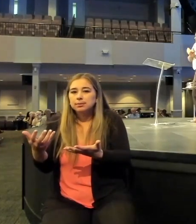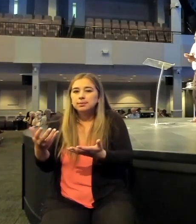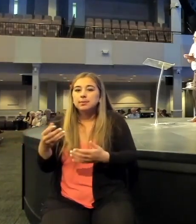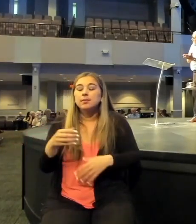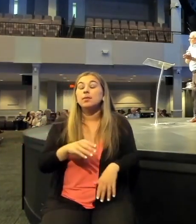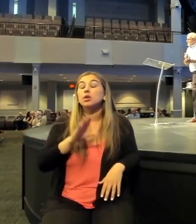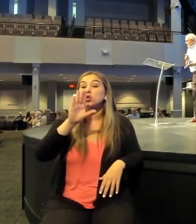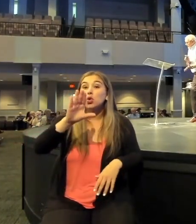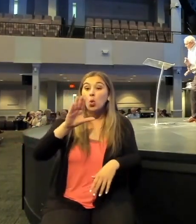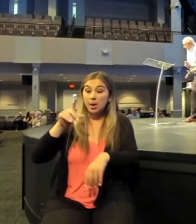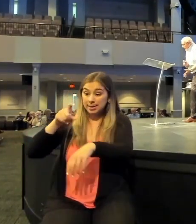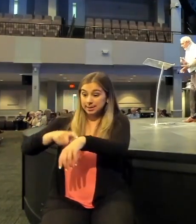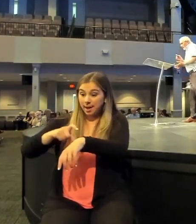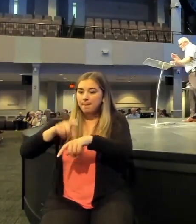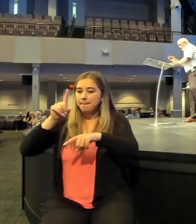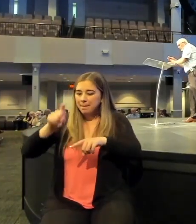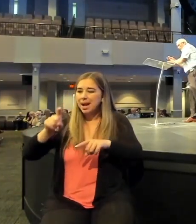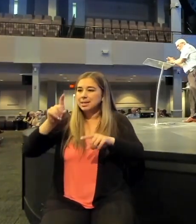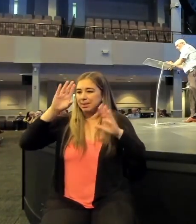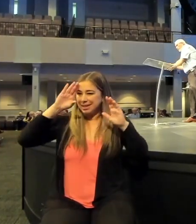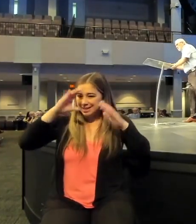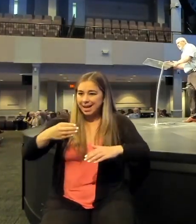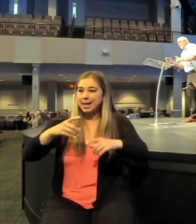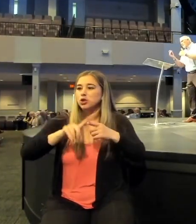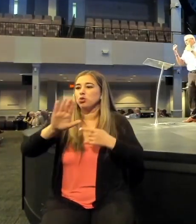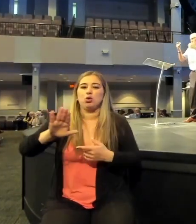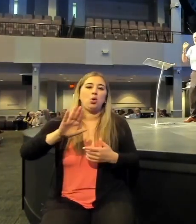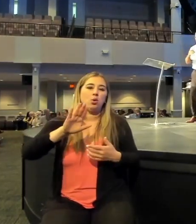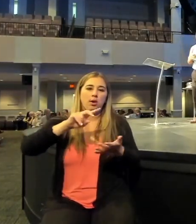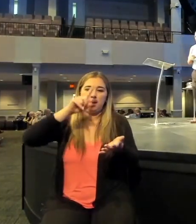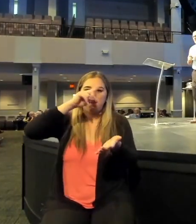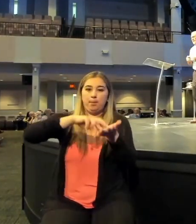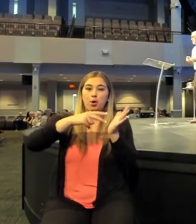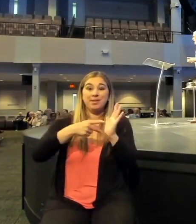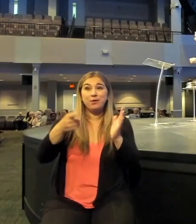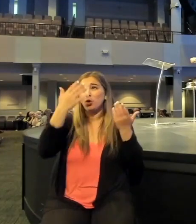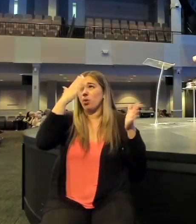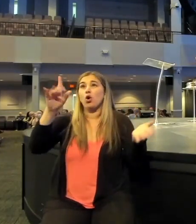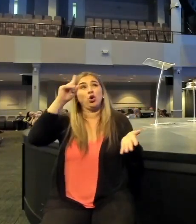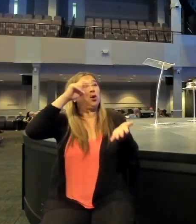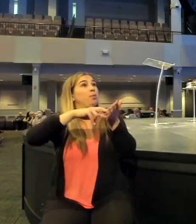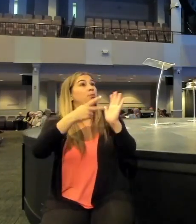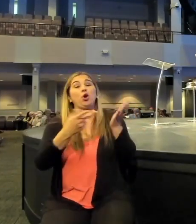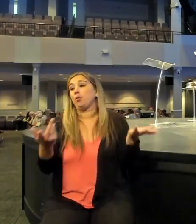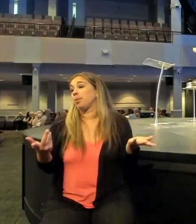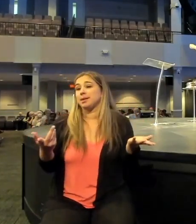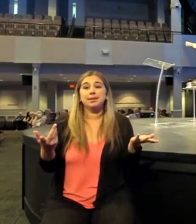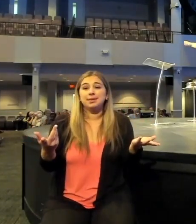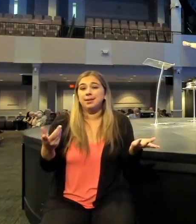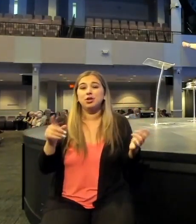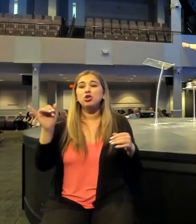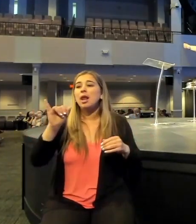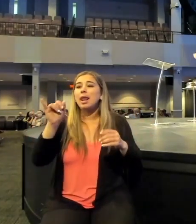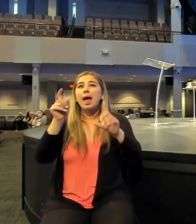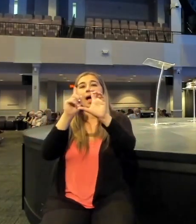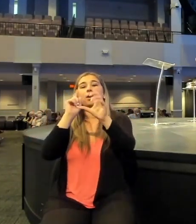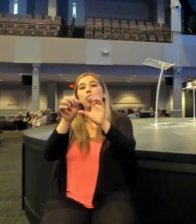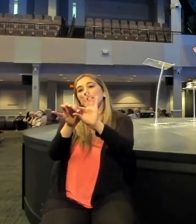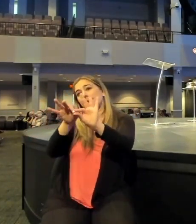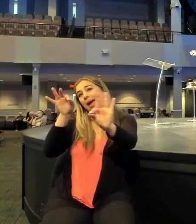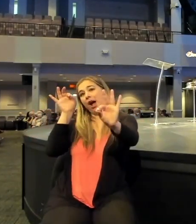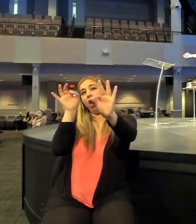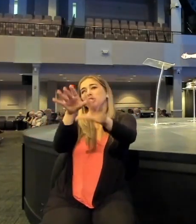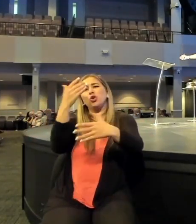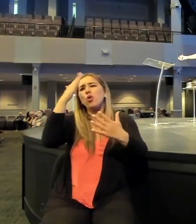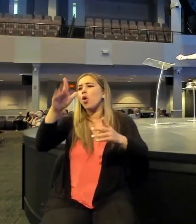And your time needs to be dedicated to your purpose. And if you don't understand your purpose, it would be just like an archer shooting an arrow,